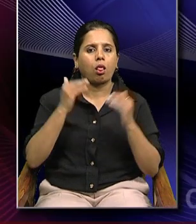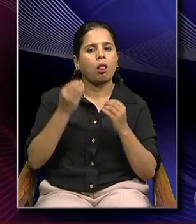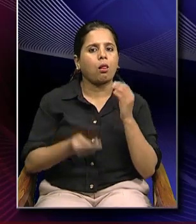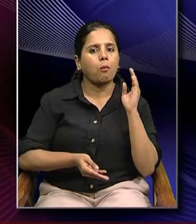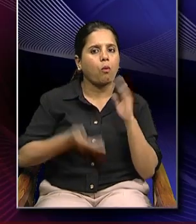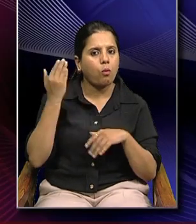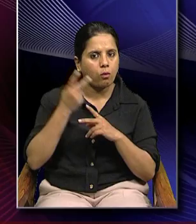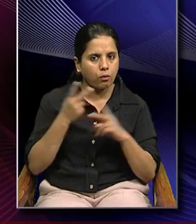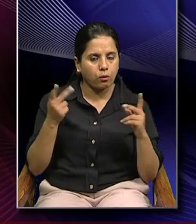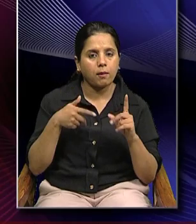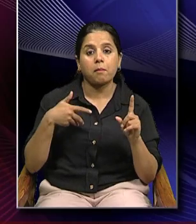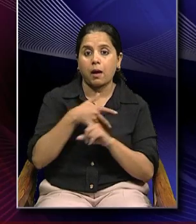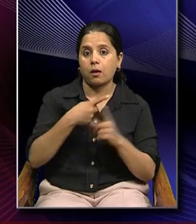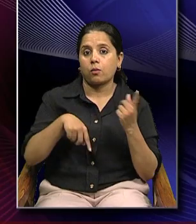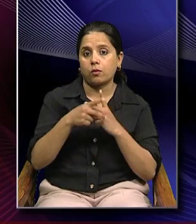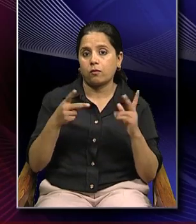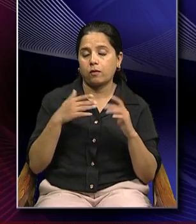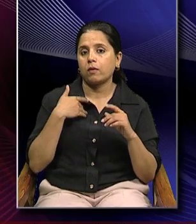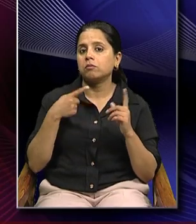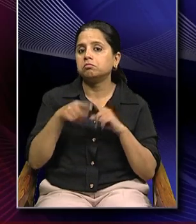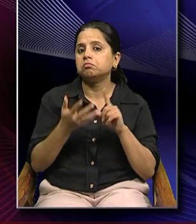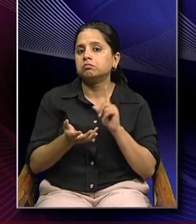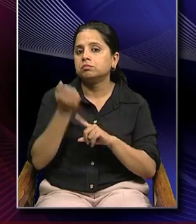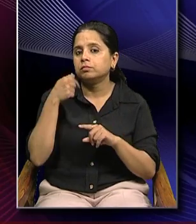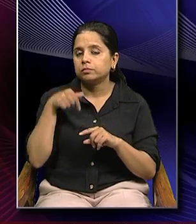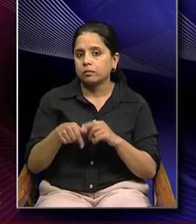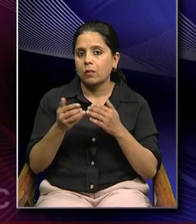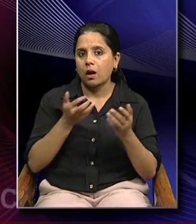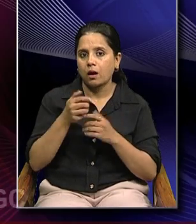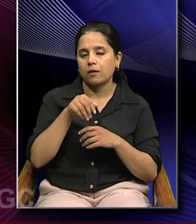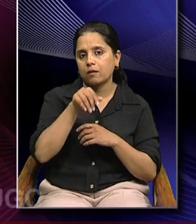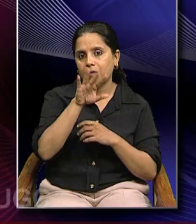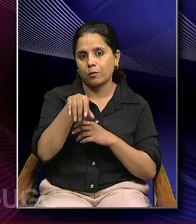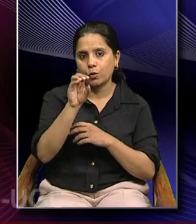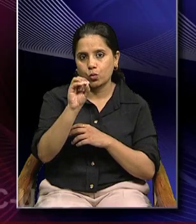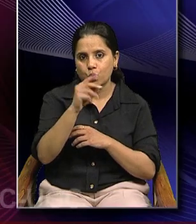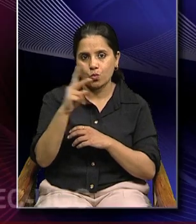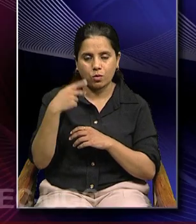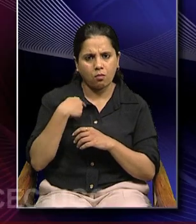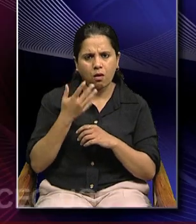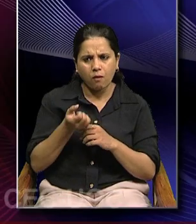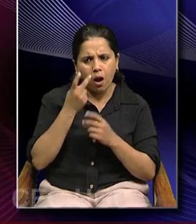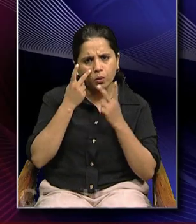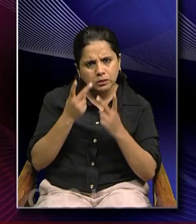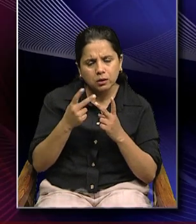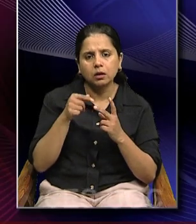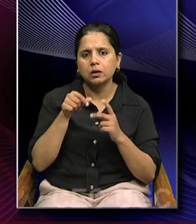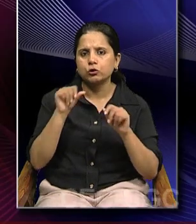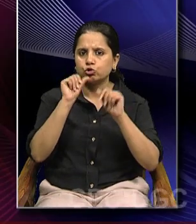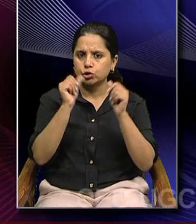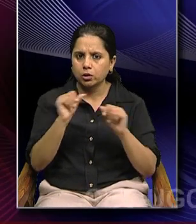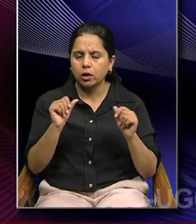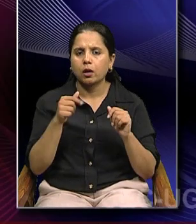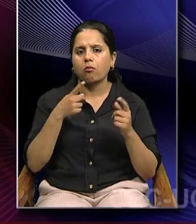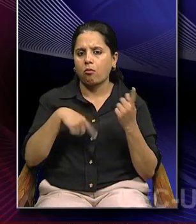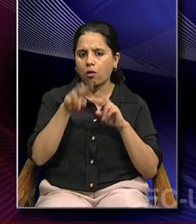things are there in the background when we got this marketing 5.0 to be in this shape and design in front